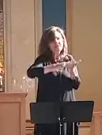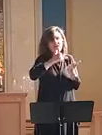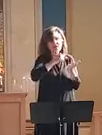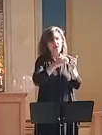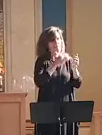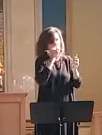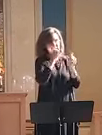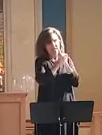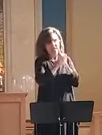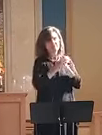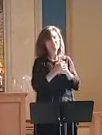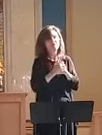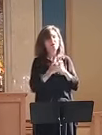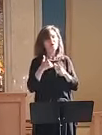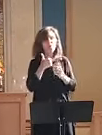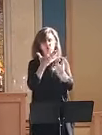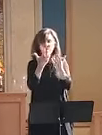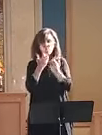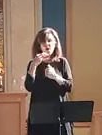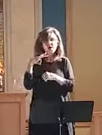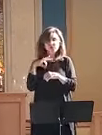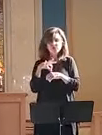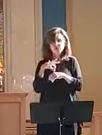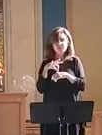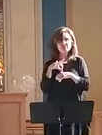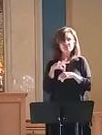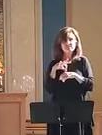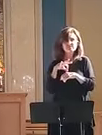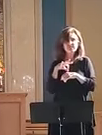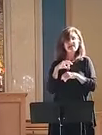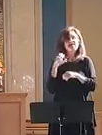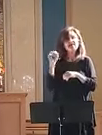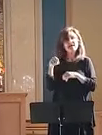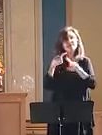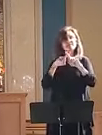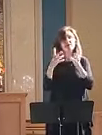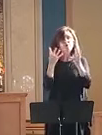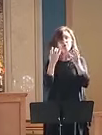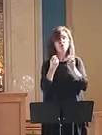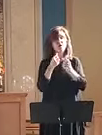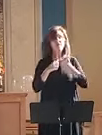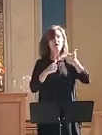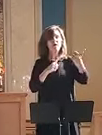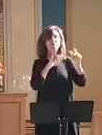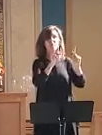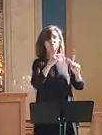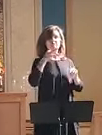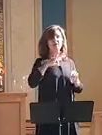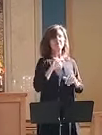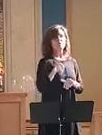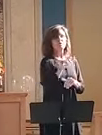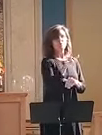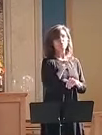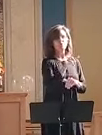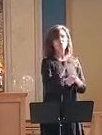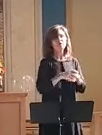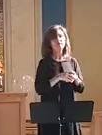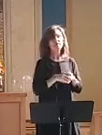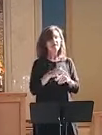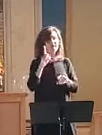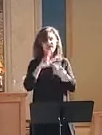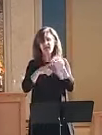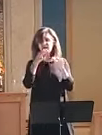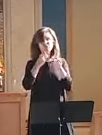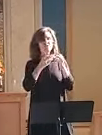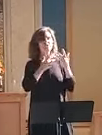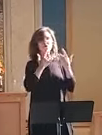We not only seek our good, we seek the good of the person who's afflicted us. We won't completely understand motives. We can't judge the